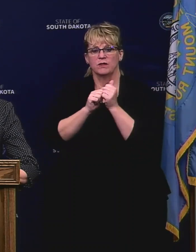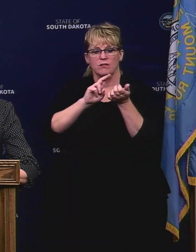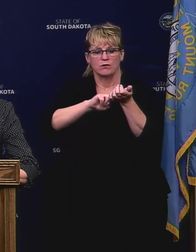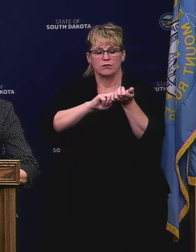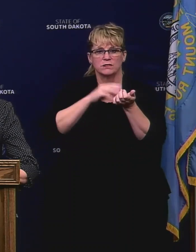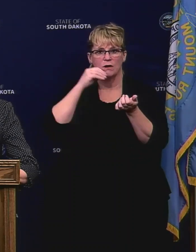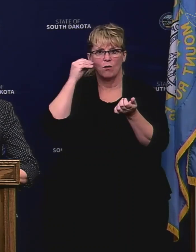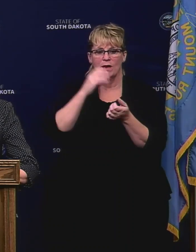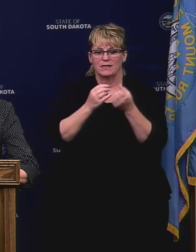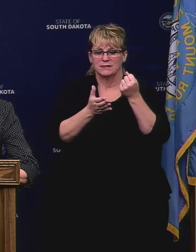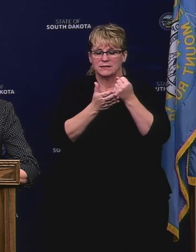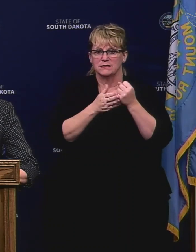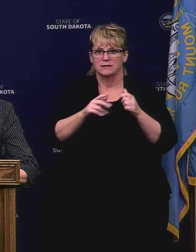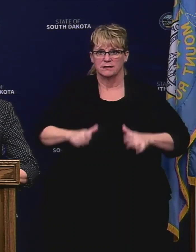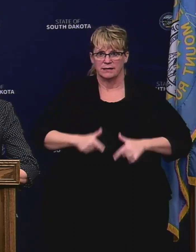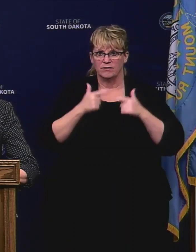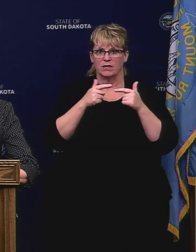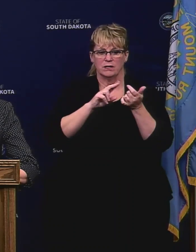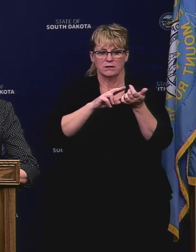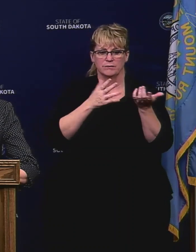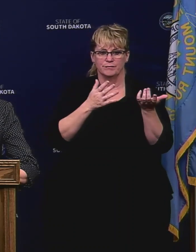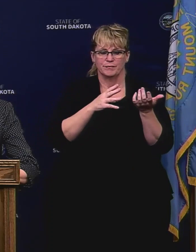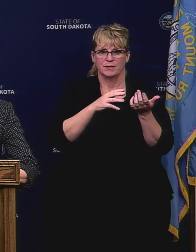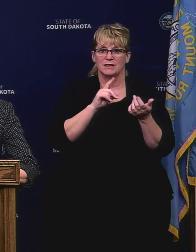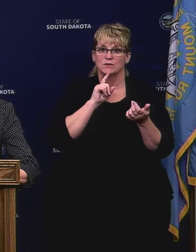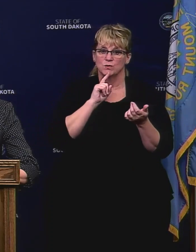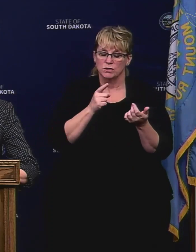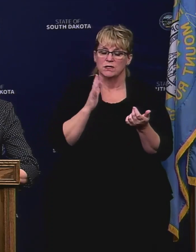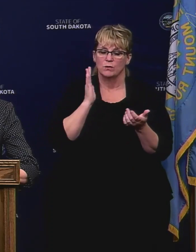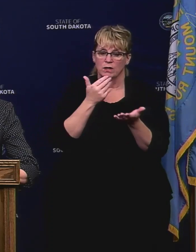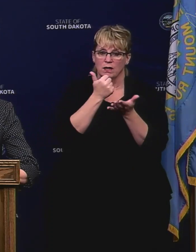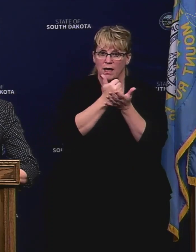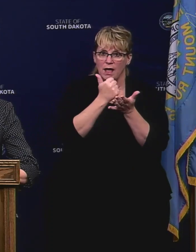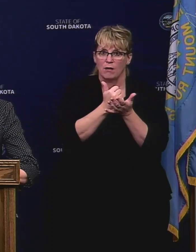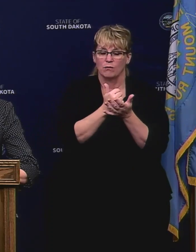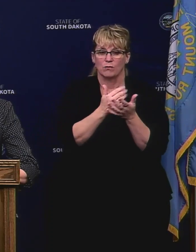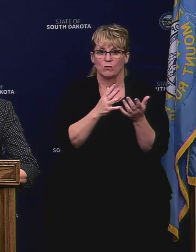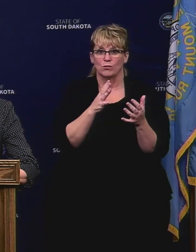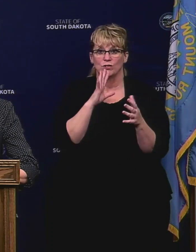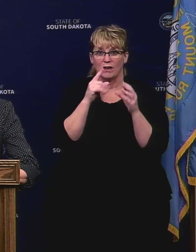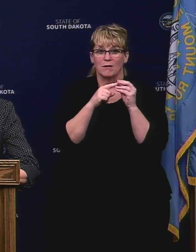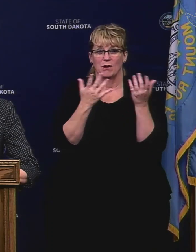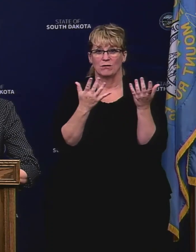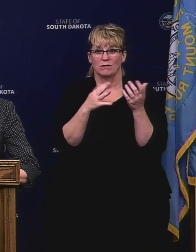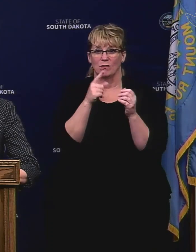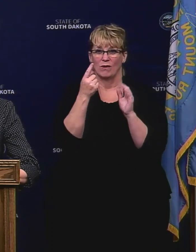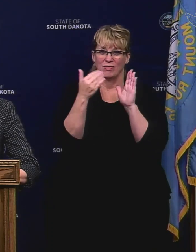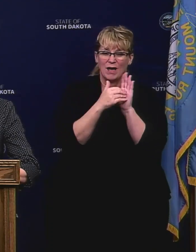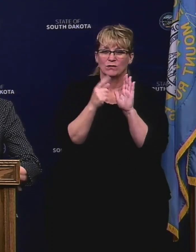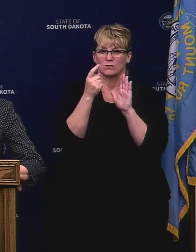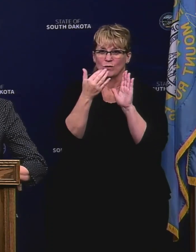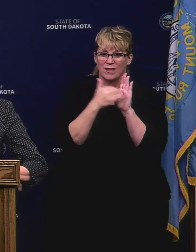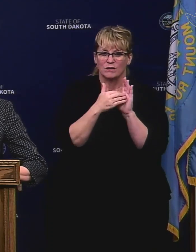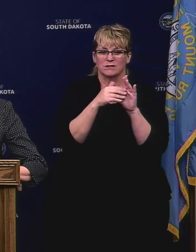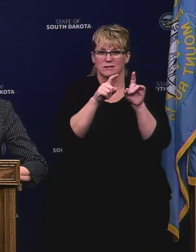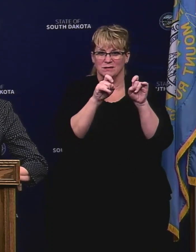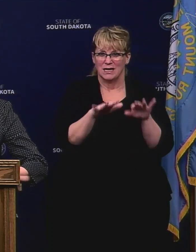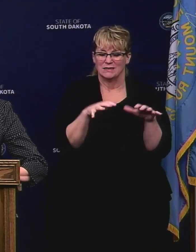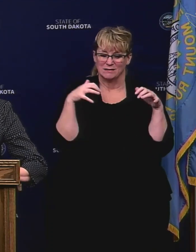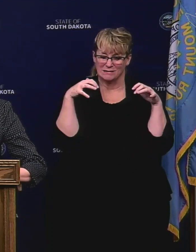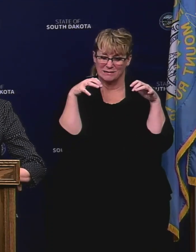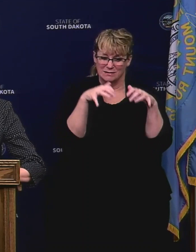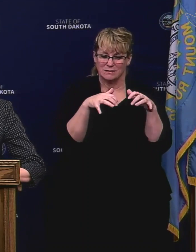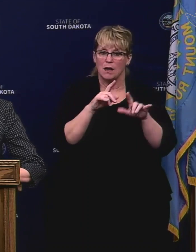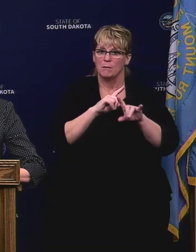industry. Folks recognize that this is a big lift. We'll be administering thousands and thousands of tests, but that it's a foundation